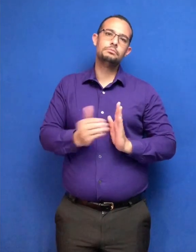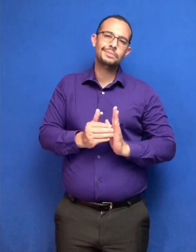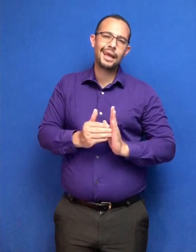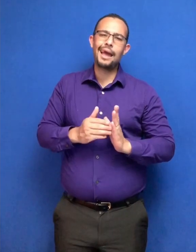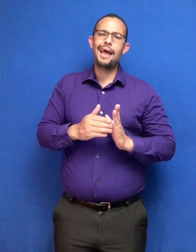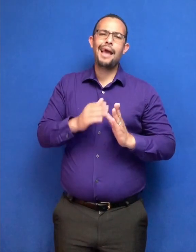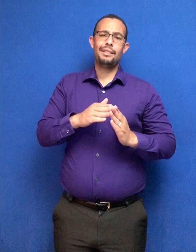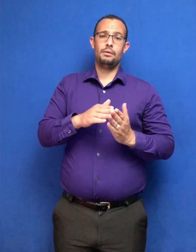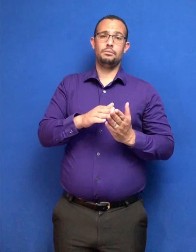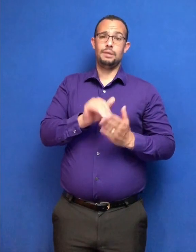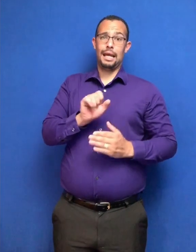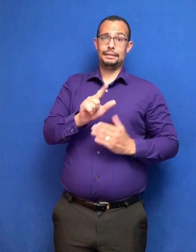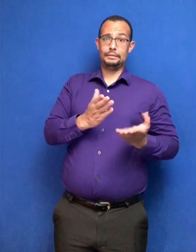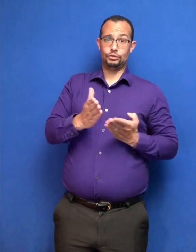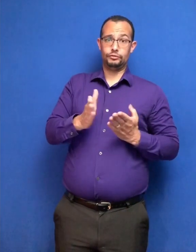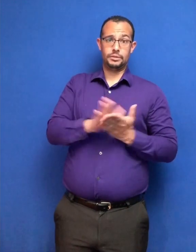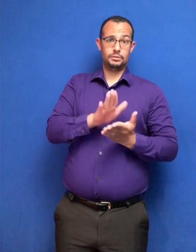Or again, it's in the packet.